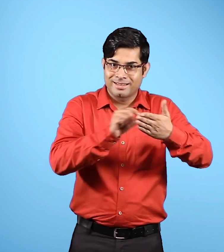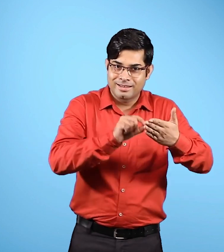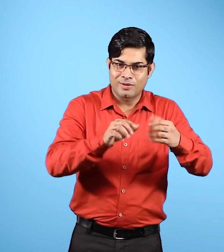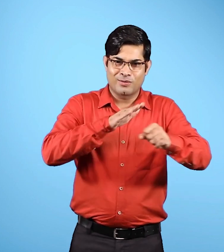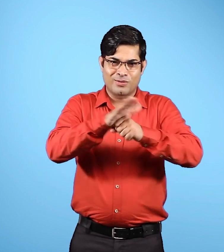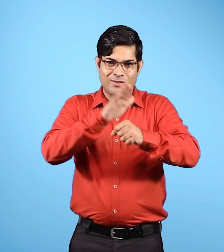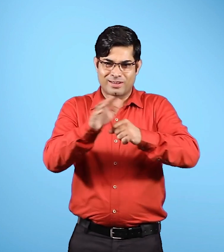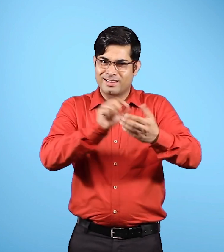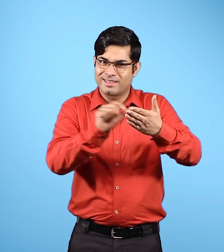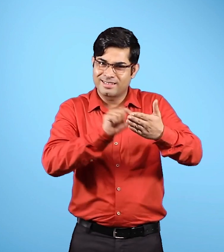manuscript,